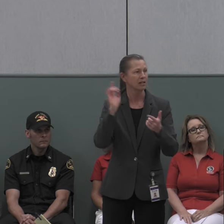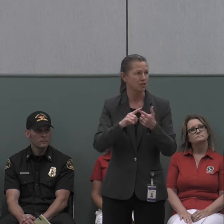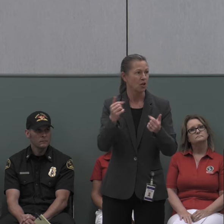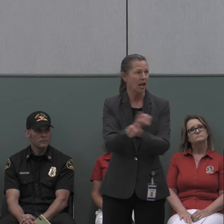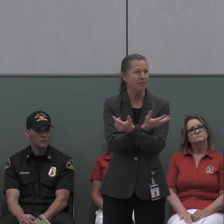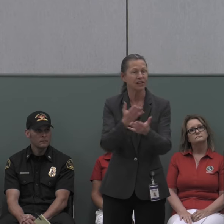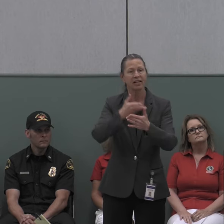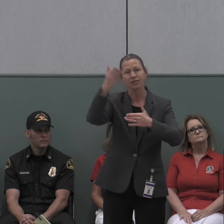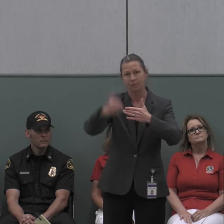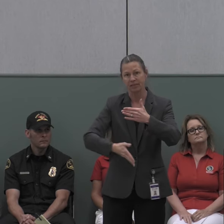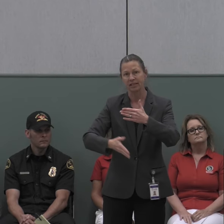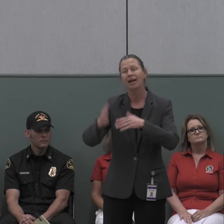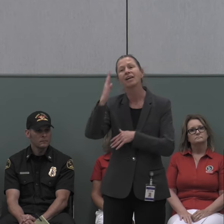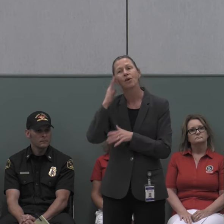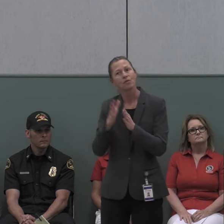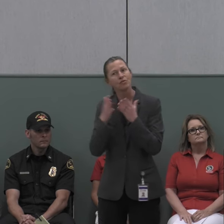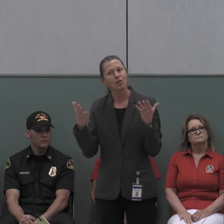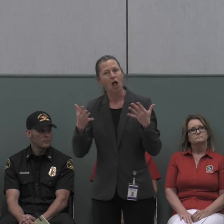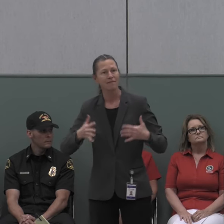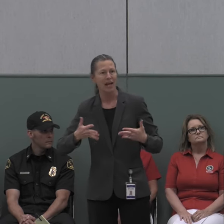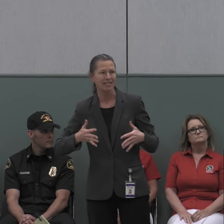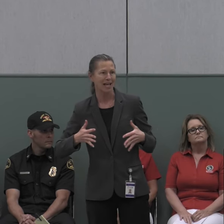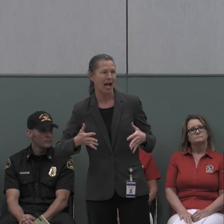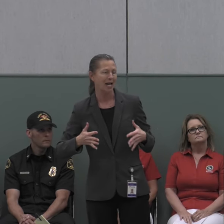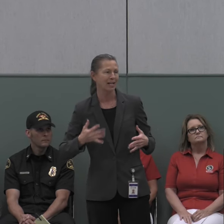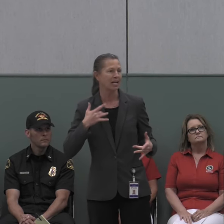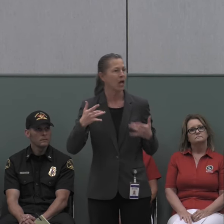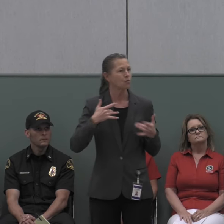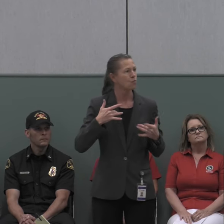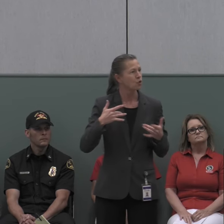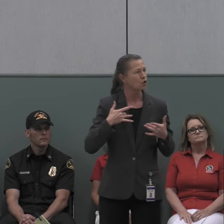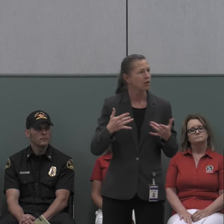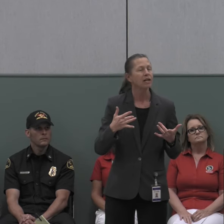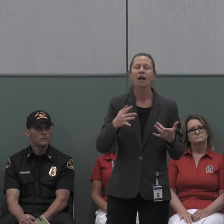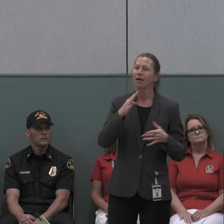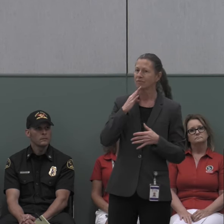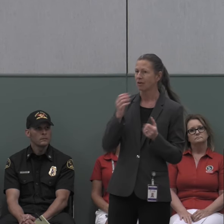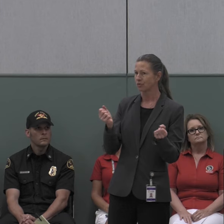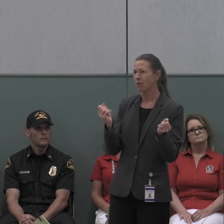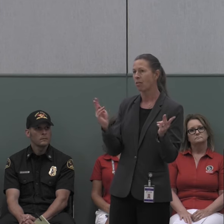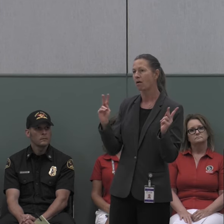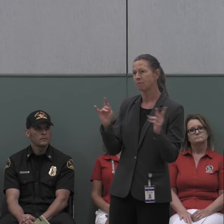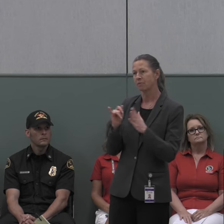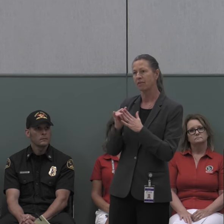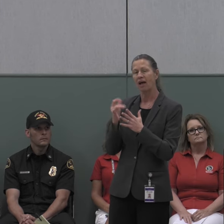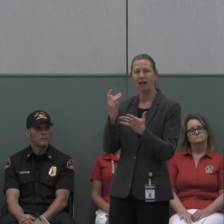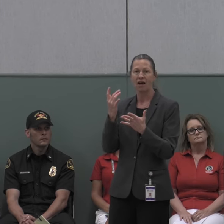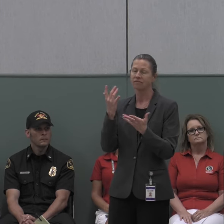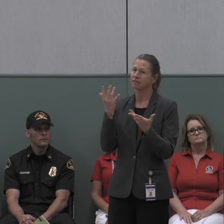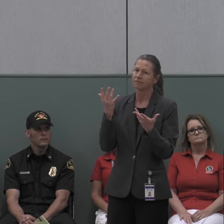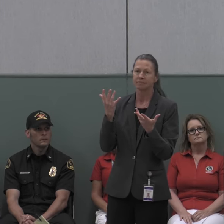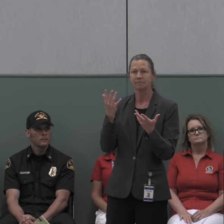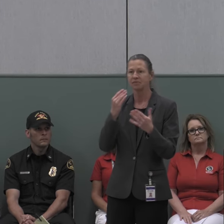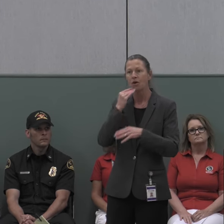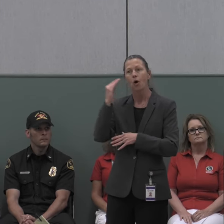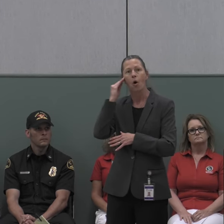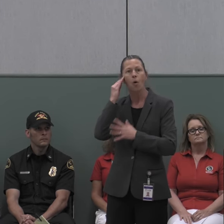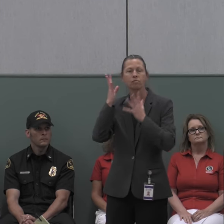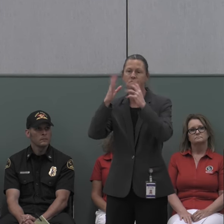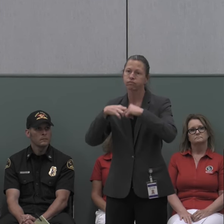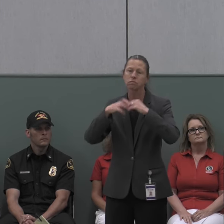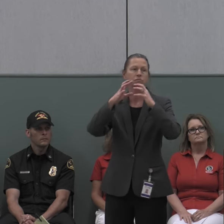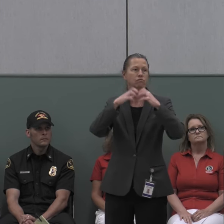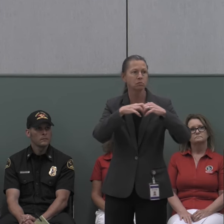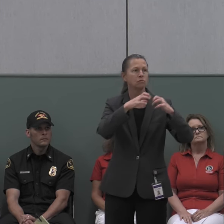lot of anxiety and worry in the community right now. I've talked to a number of folks who've lost their homes, their mobile homes. I know they're trying to explain to their